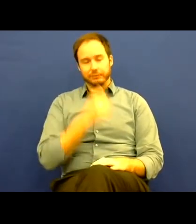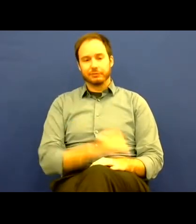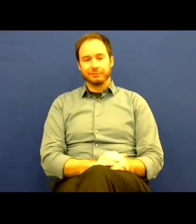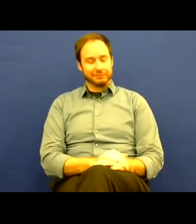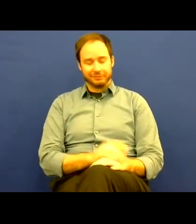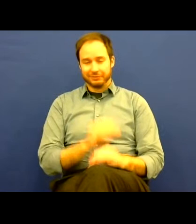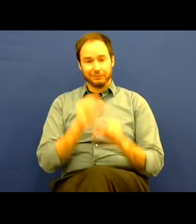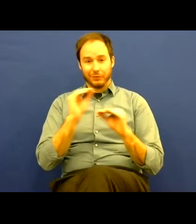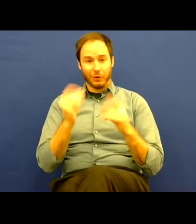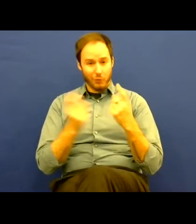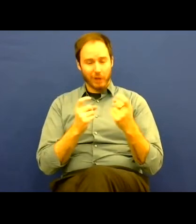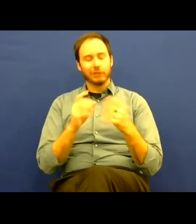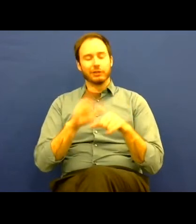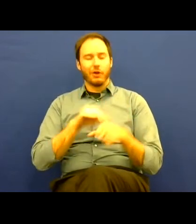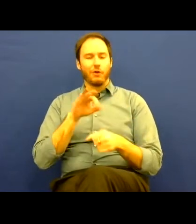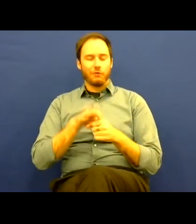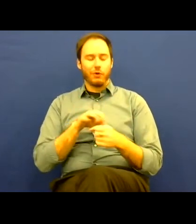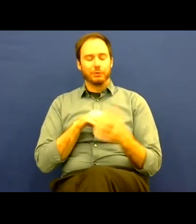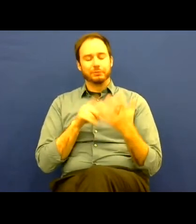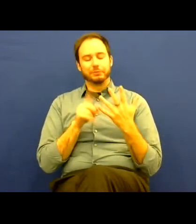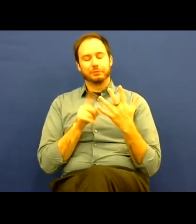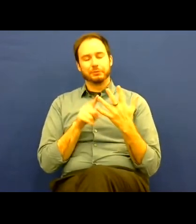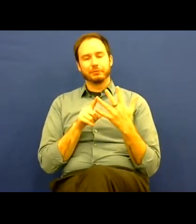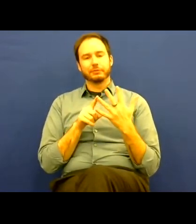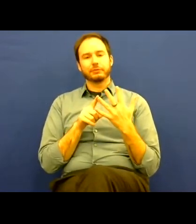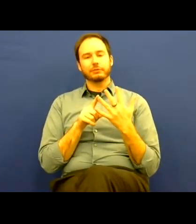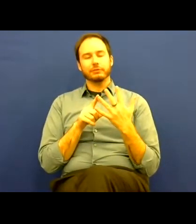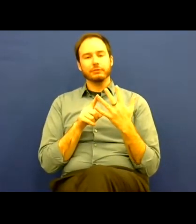Hearing no further comments, please call the roll.